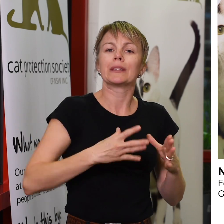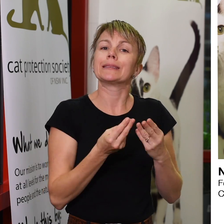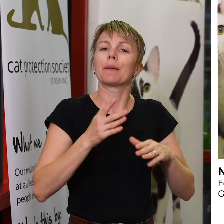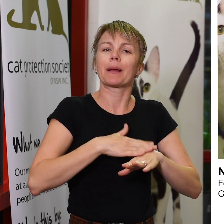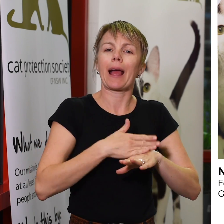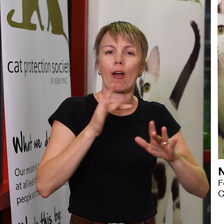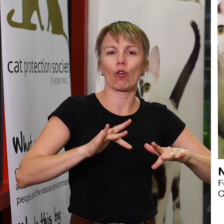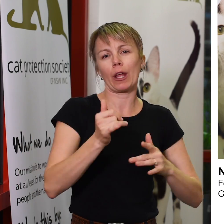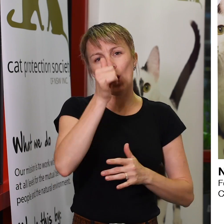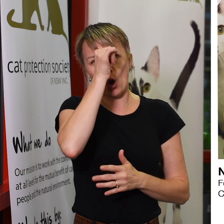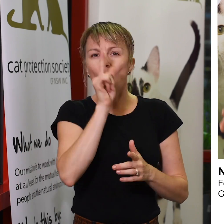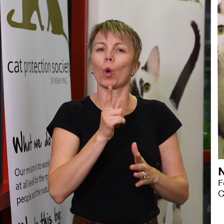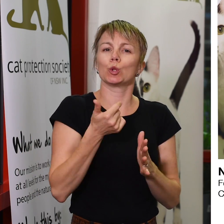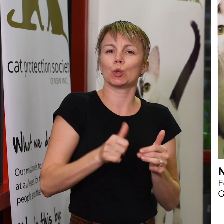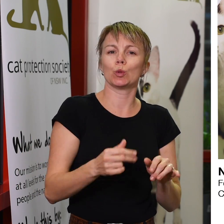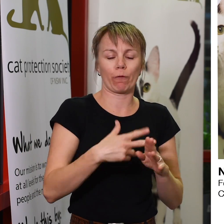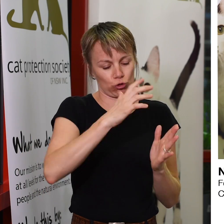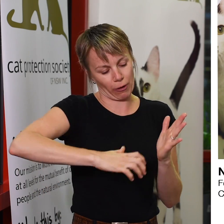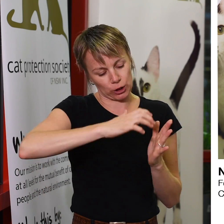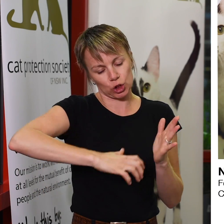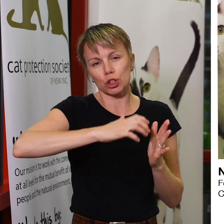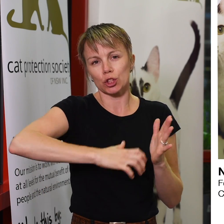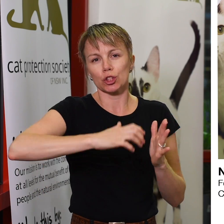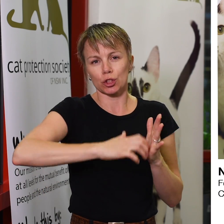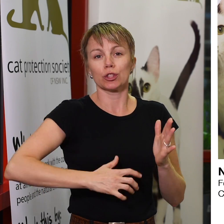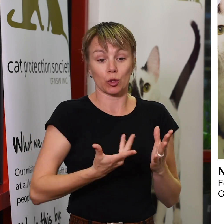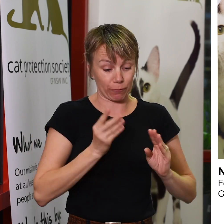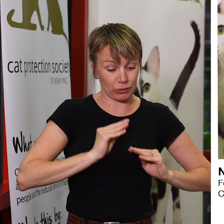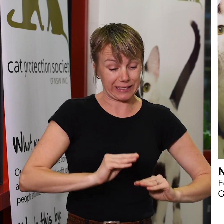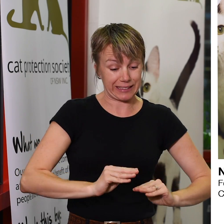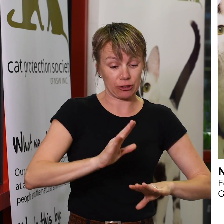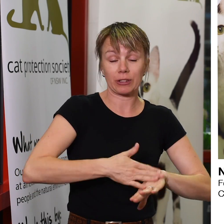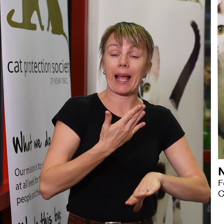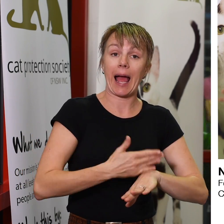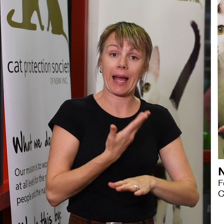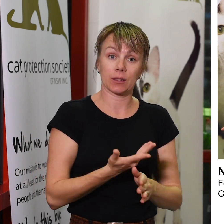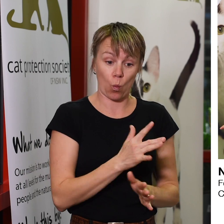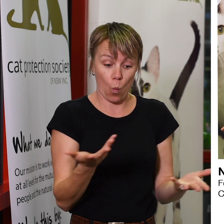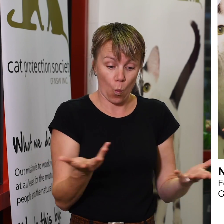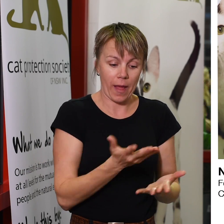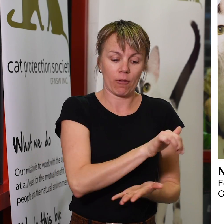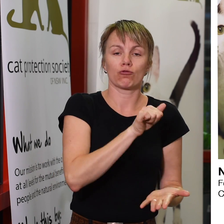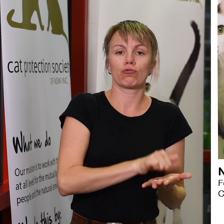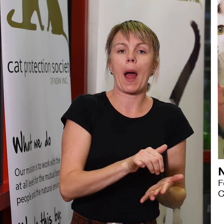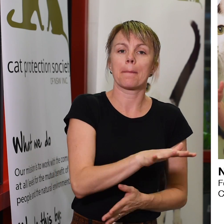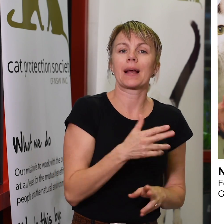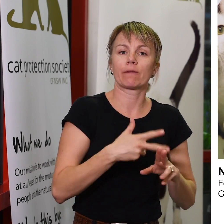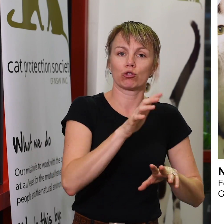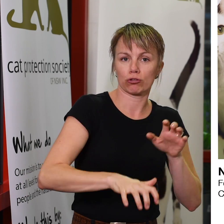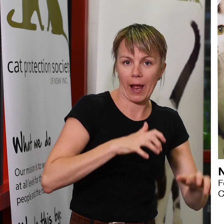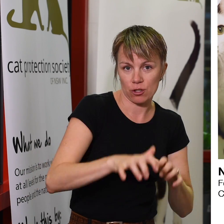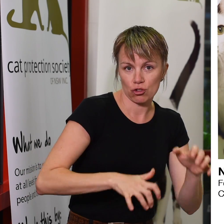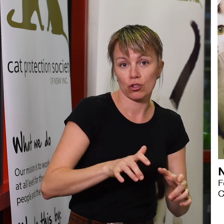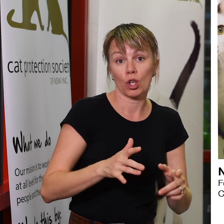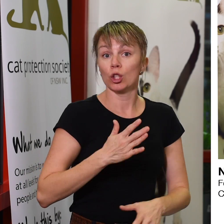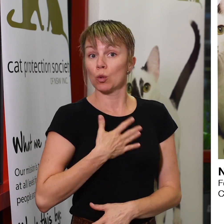So you've got to train your cat to let them know what you want them to scratch on and what you don't. So if you don't want them to scratch on your lounge, you've got to then give